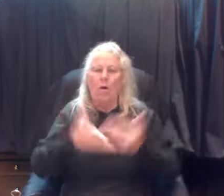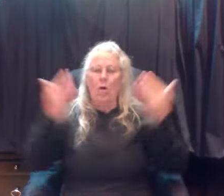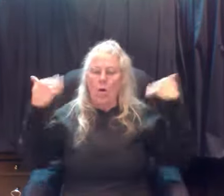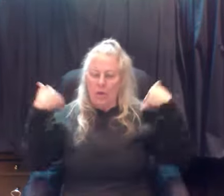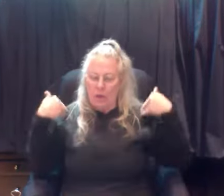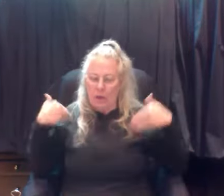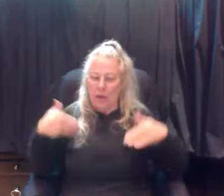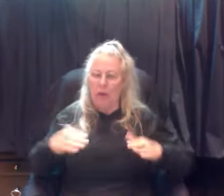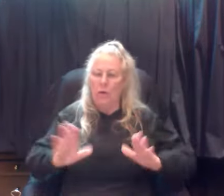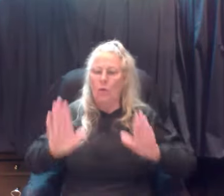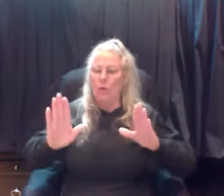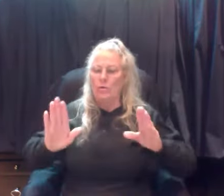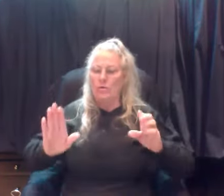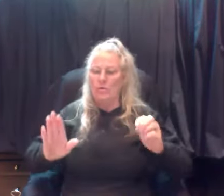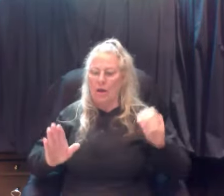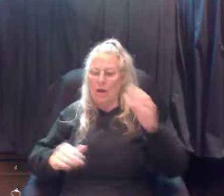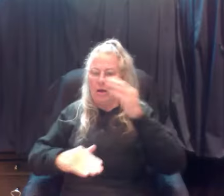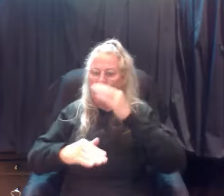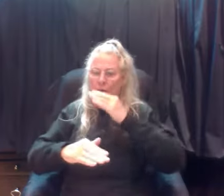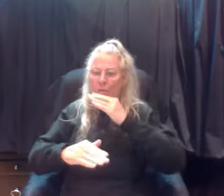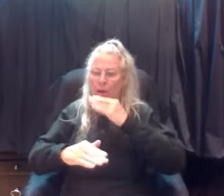ye hosts above